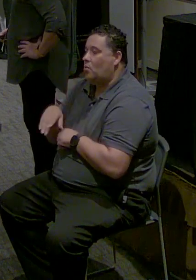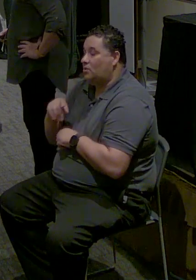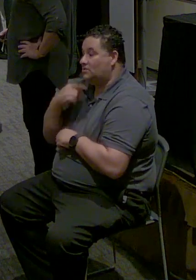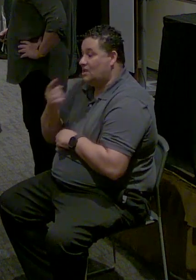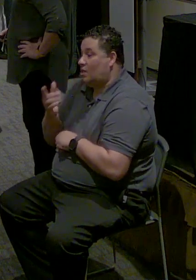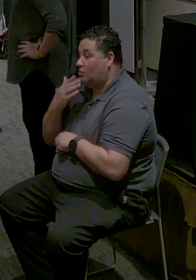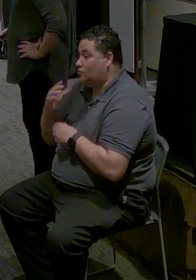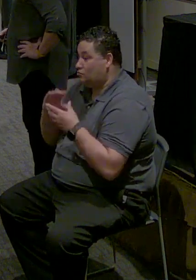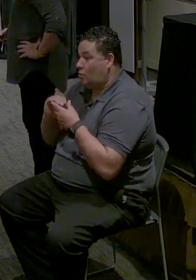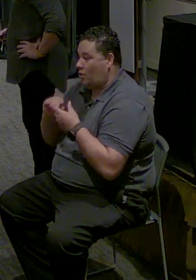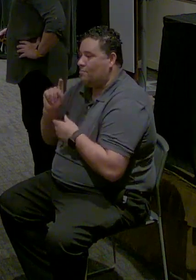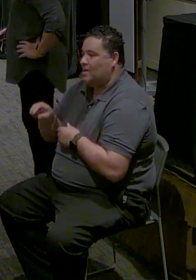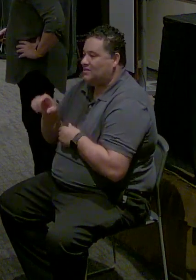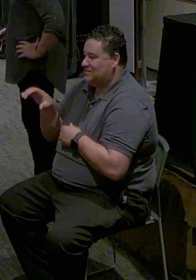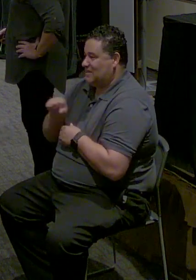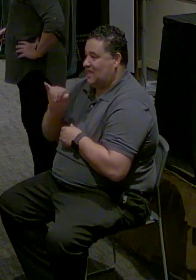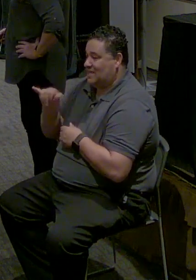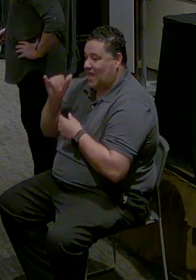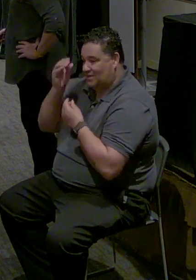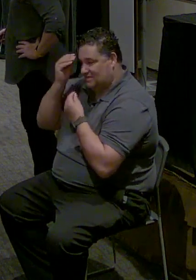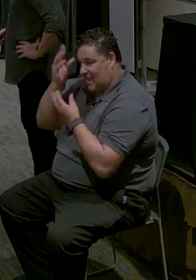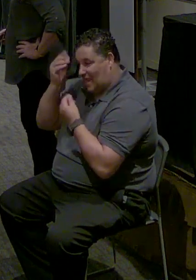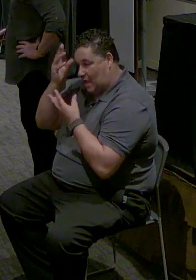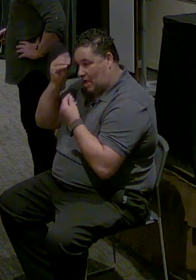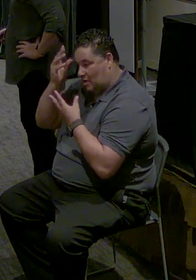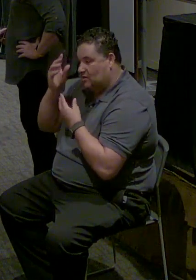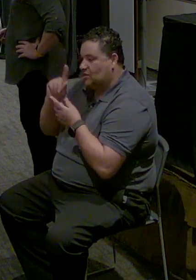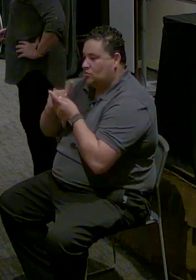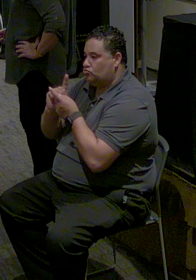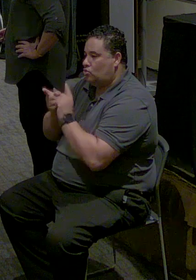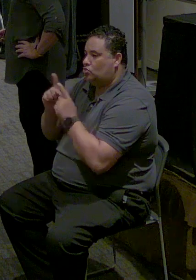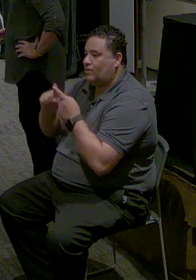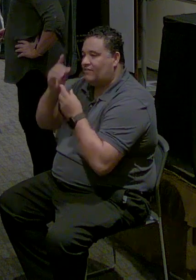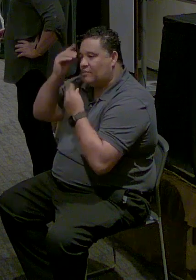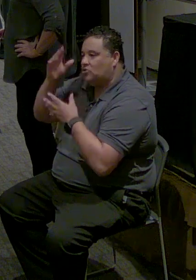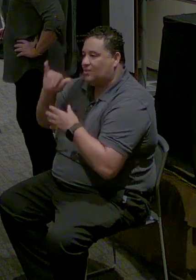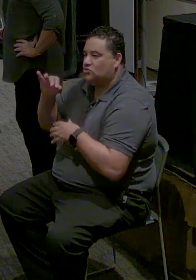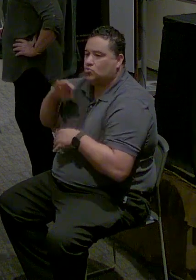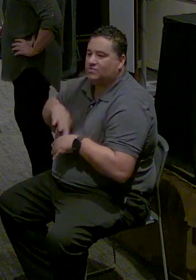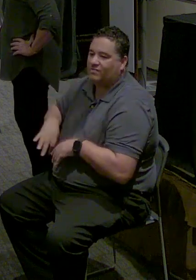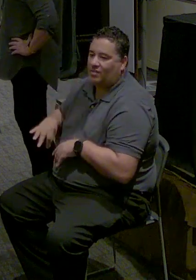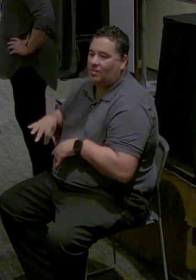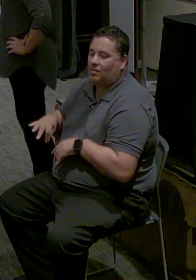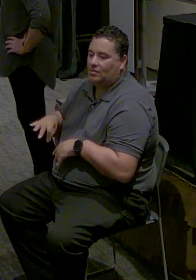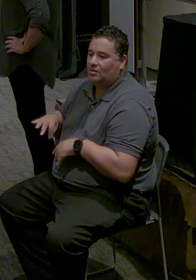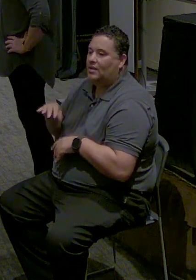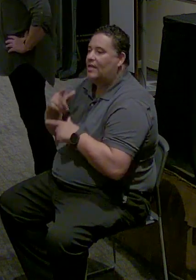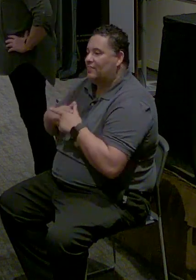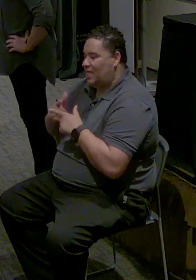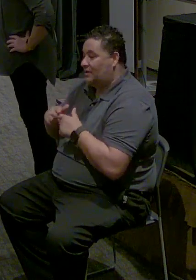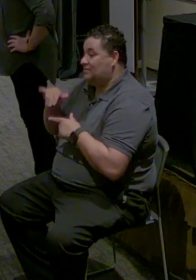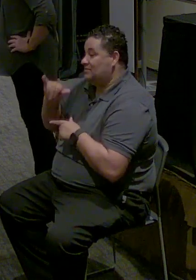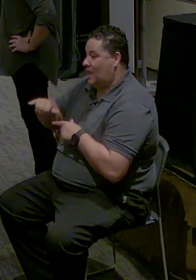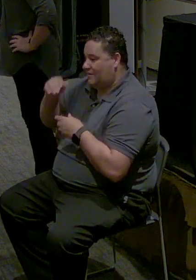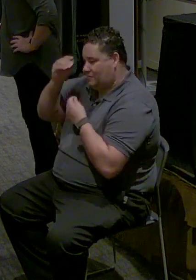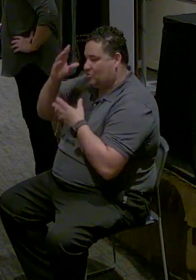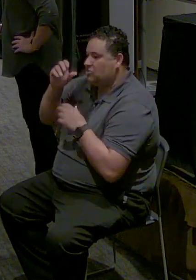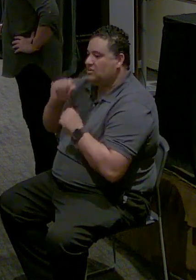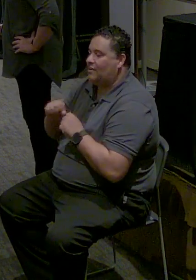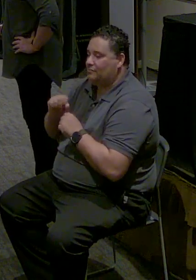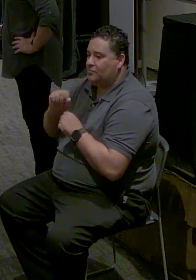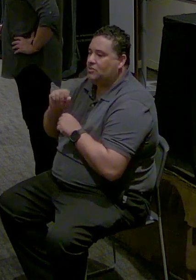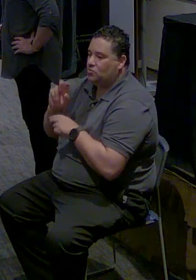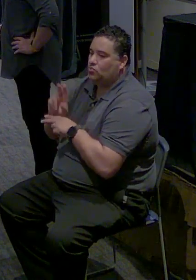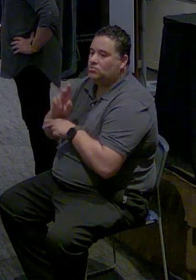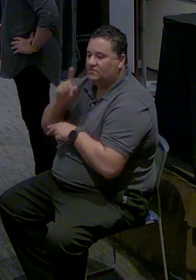a good story, we have to take that information, that data, turn it into information that's useful, and then that information can then be turned into